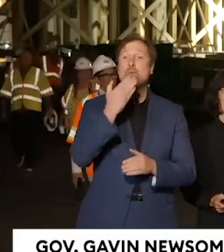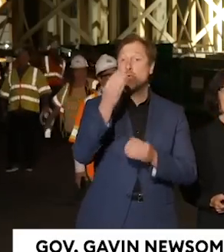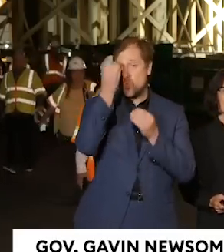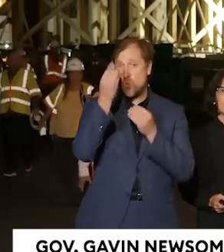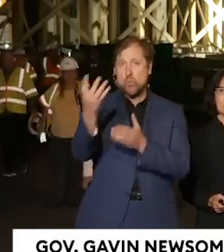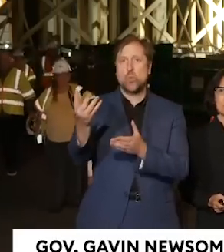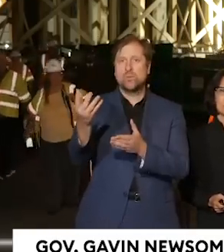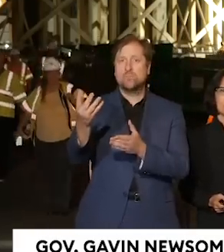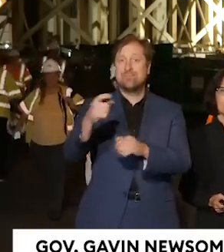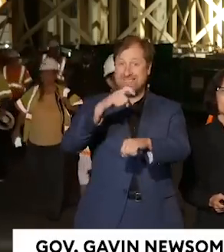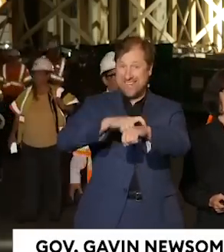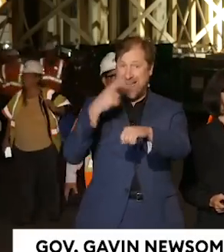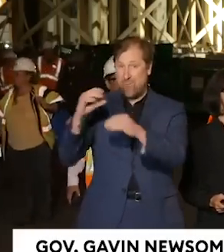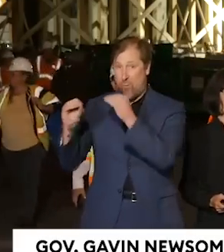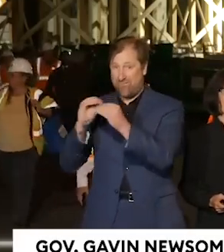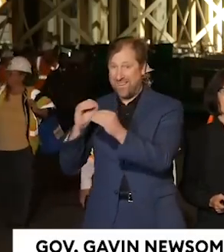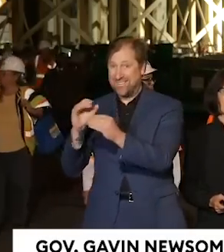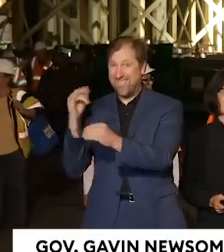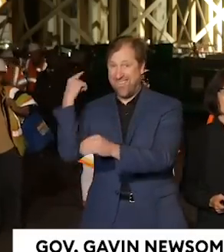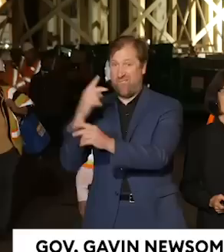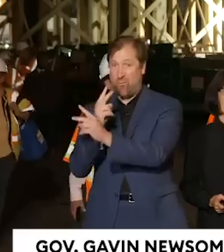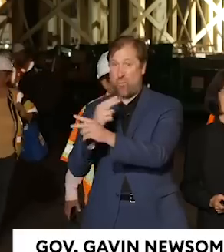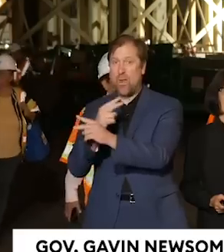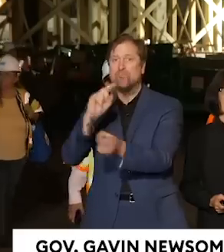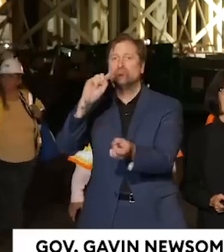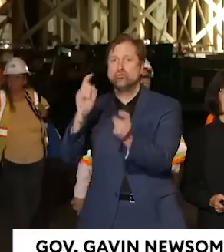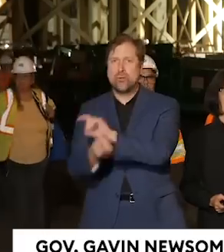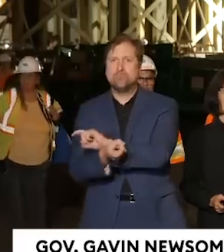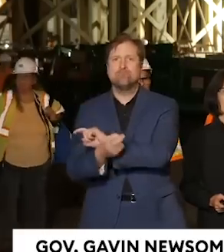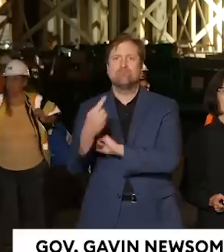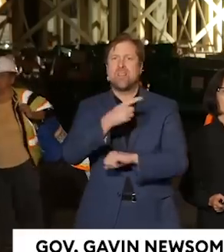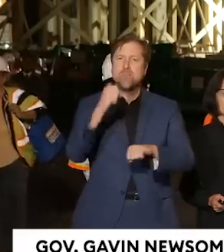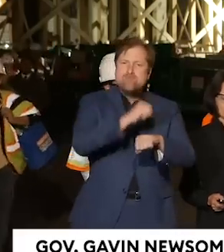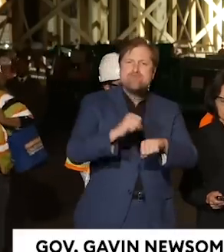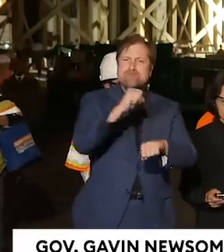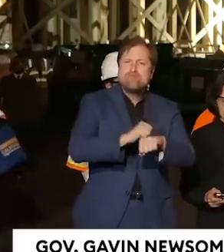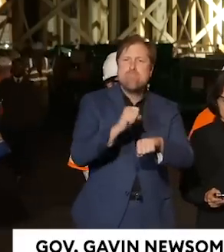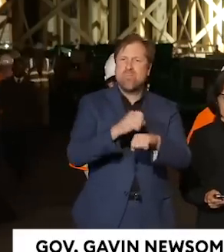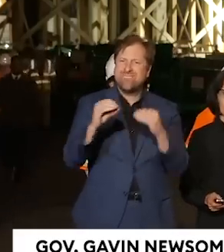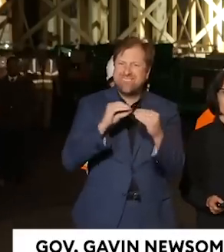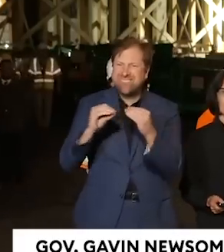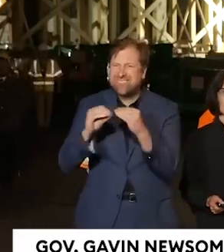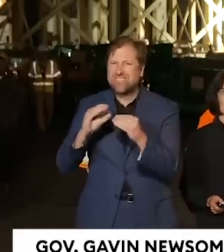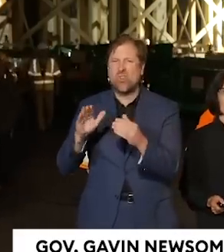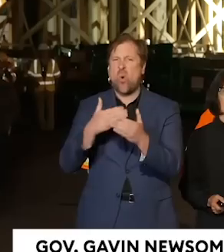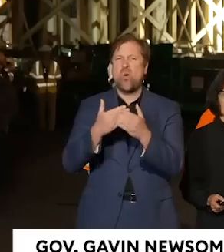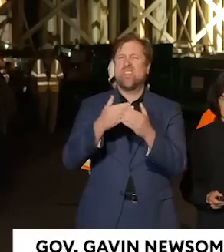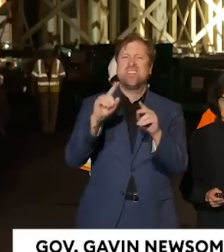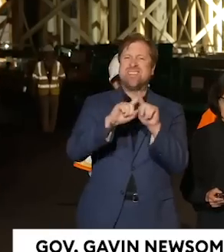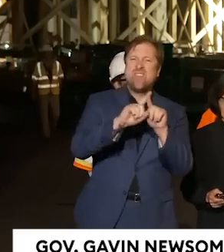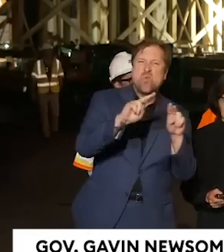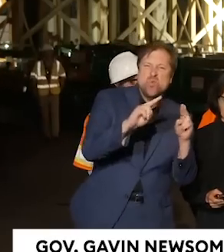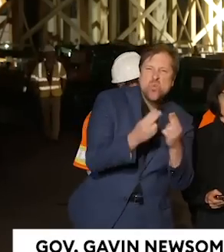timeline has changed with the extraordinary work of the men and women you see behind me, the carpenters, the laborers, teamsters, the